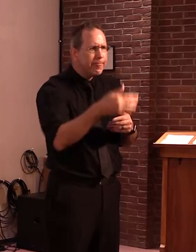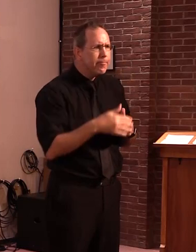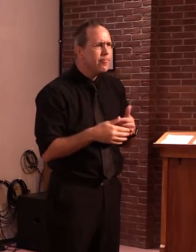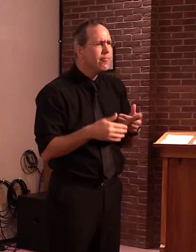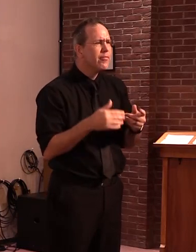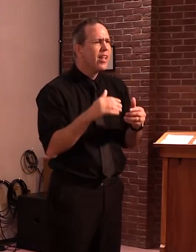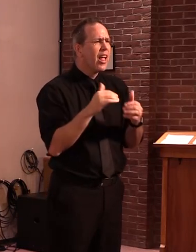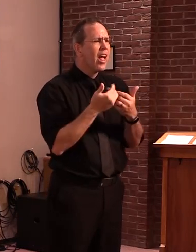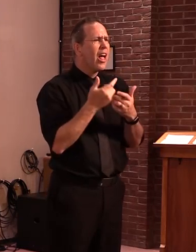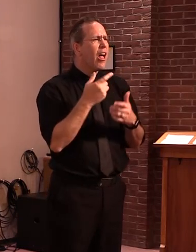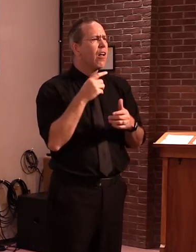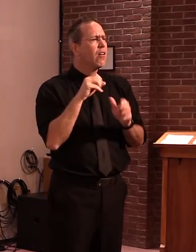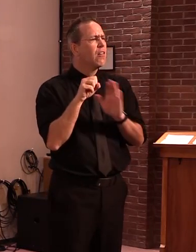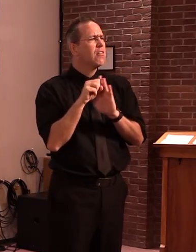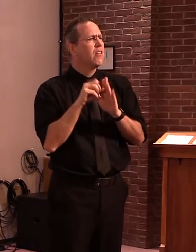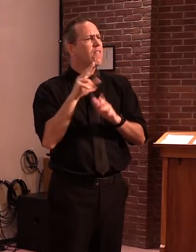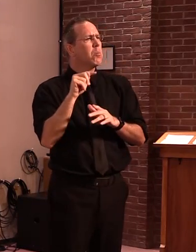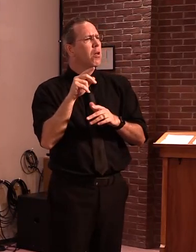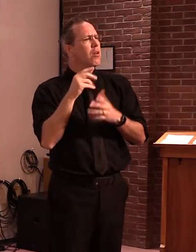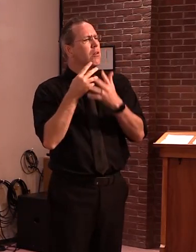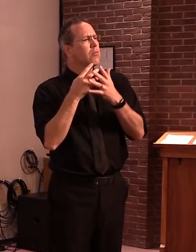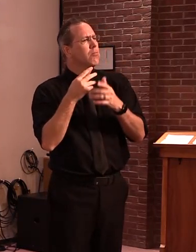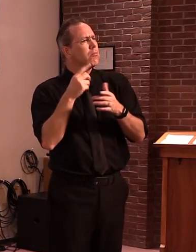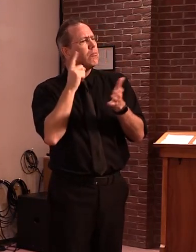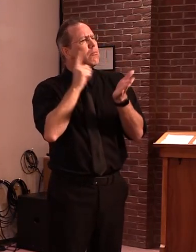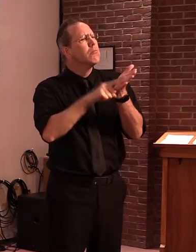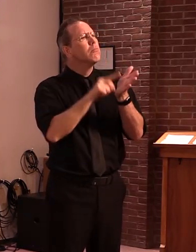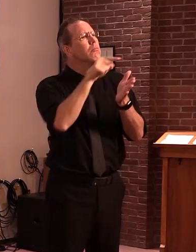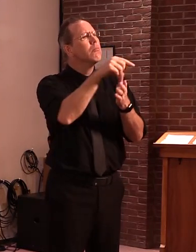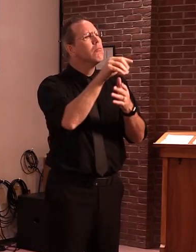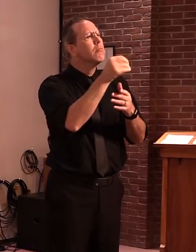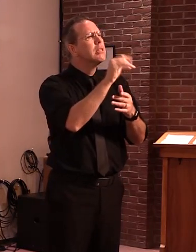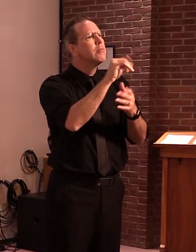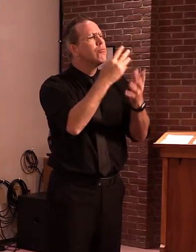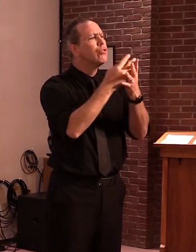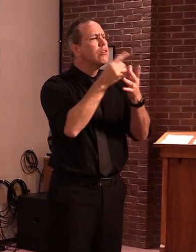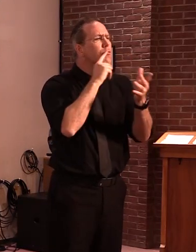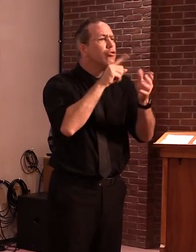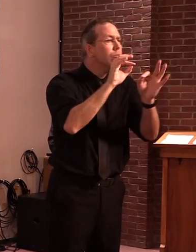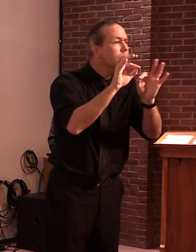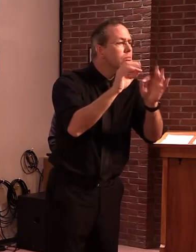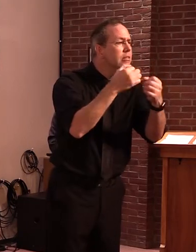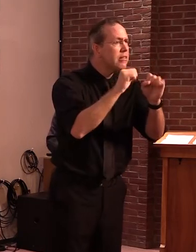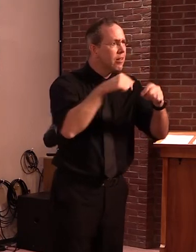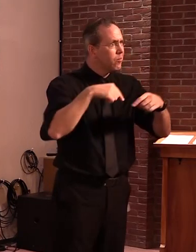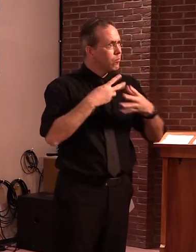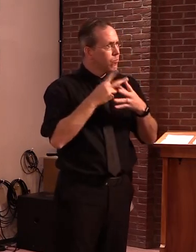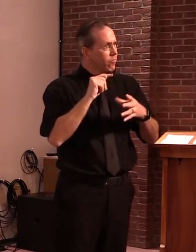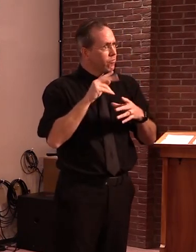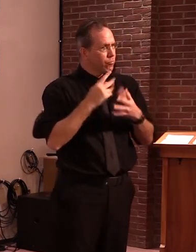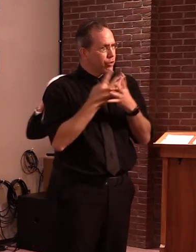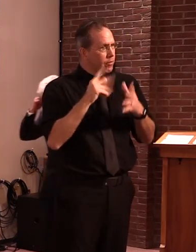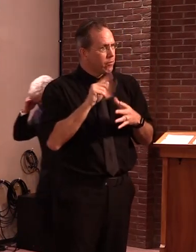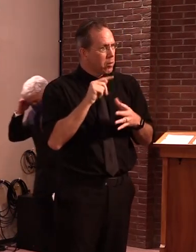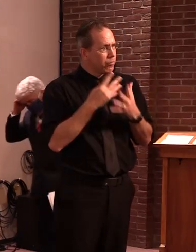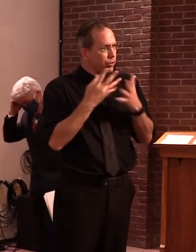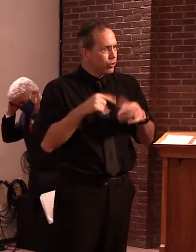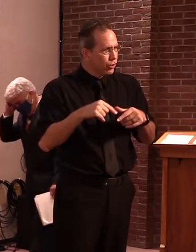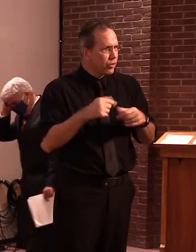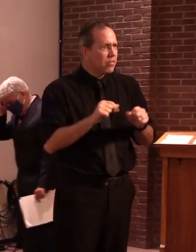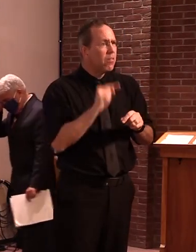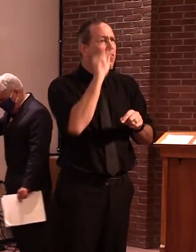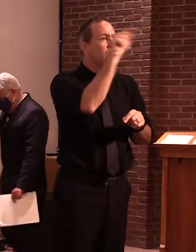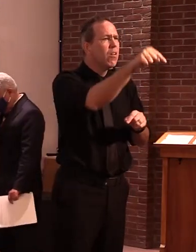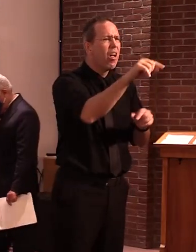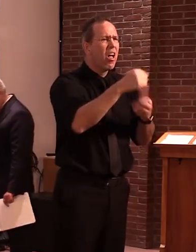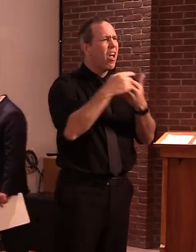have in place? Is there a person there representing Vermont, or do we only find out about things that might be a